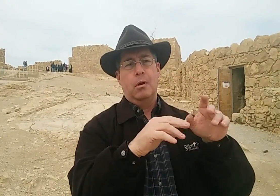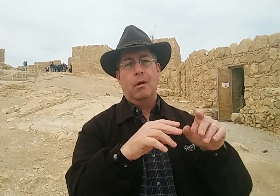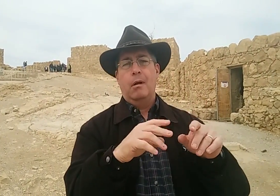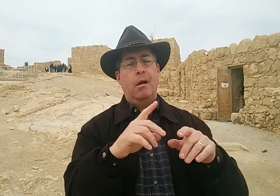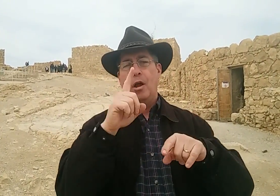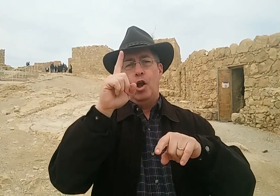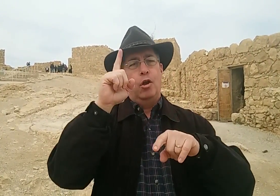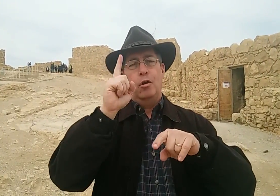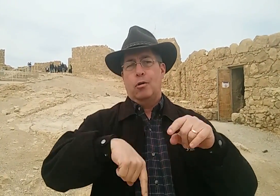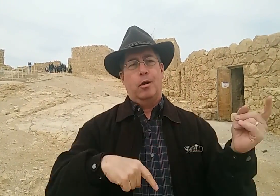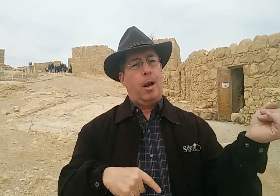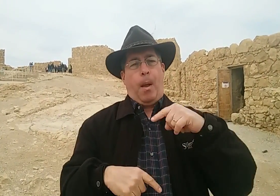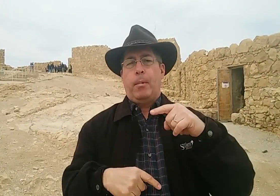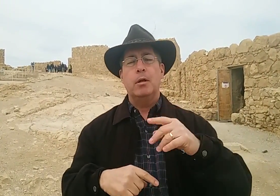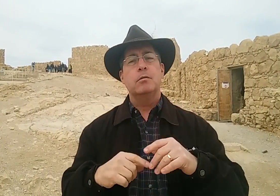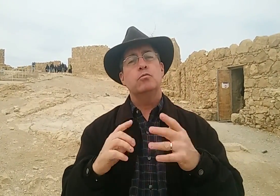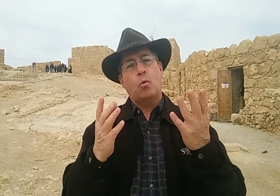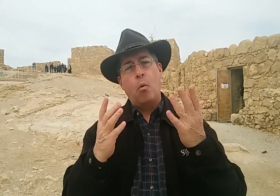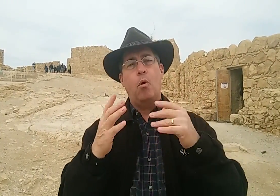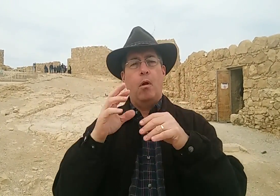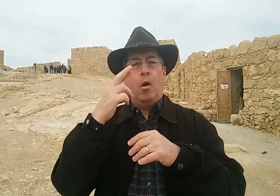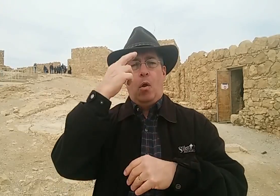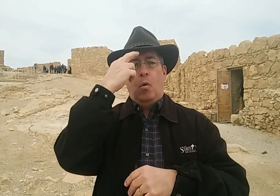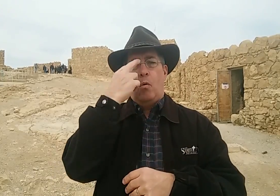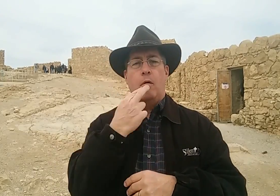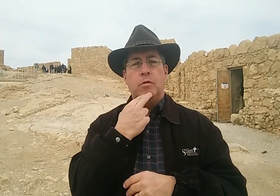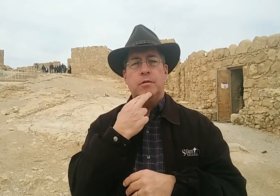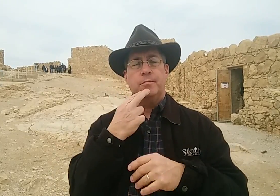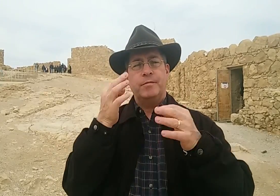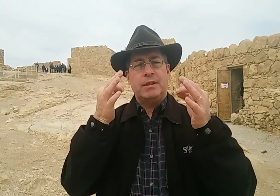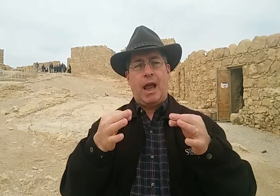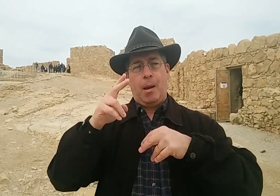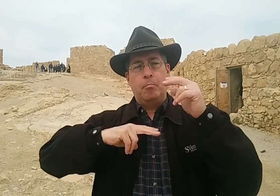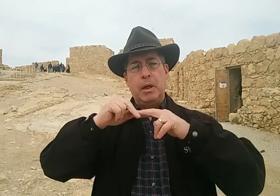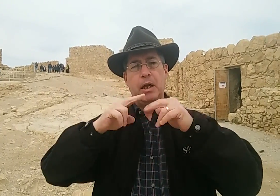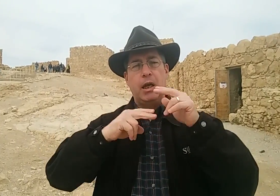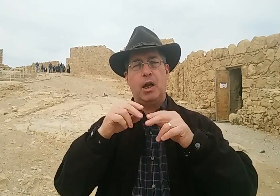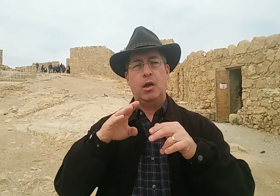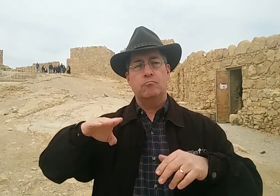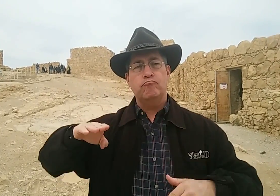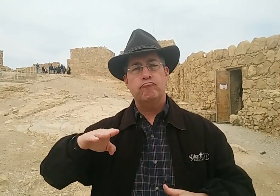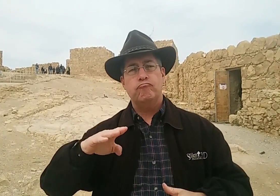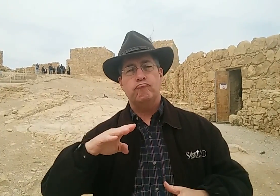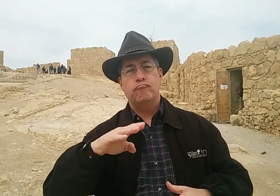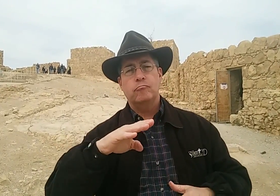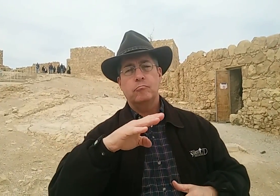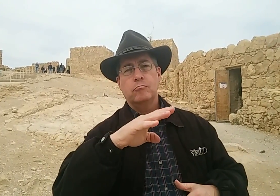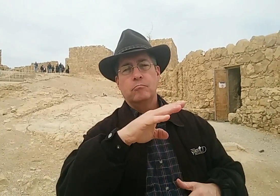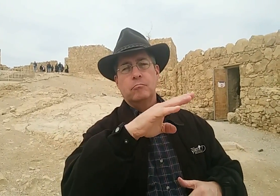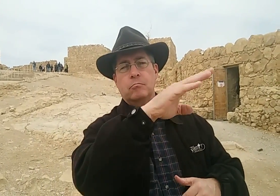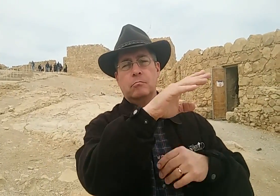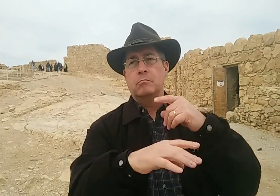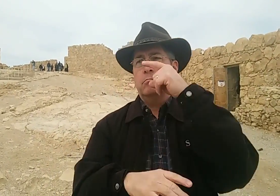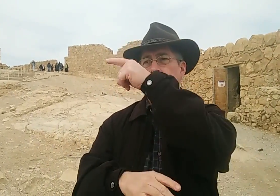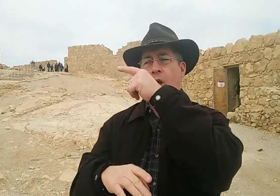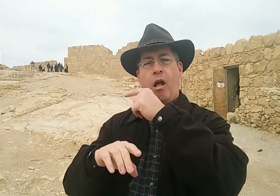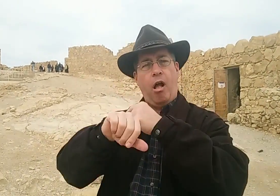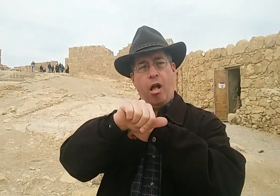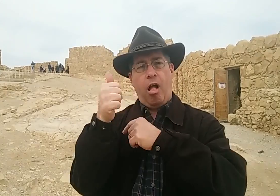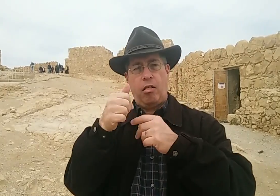People up top would throw down rocks. You couldn't overcome this. So the Romans decided to build a ramp. Back